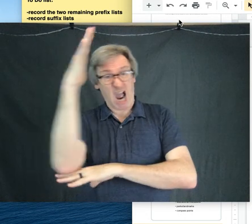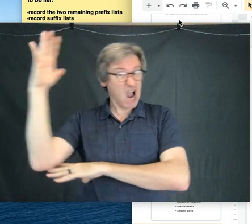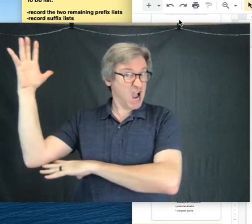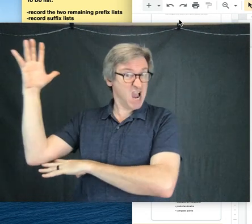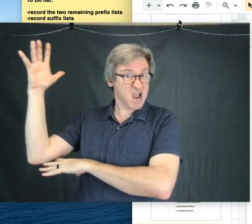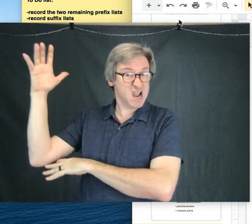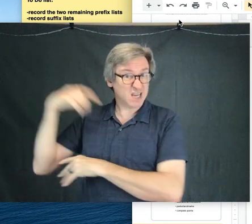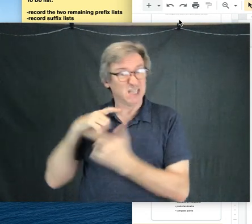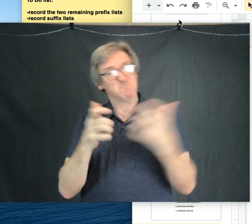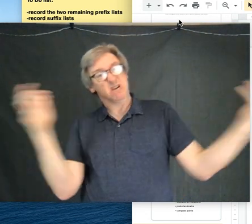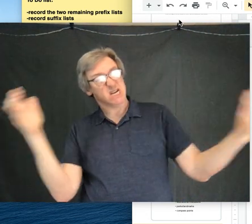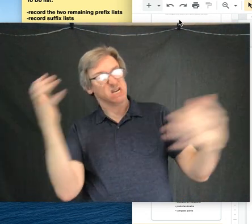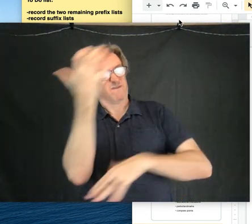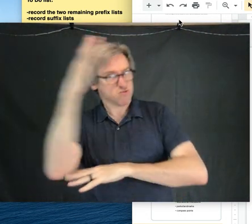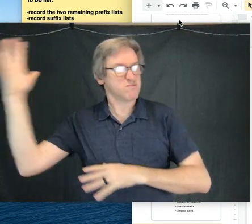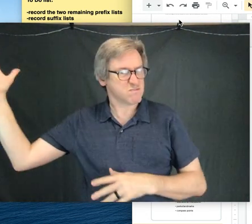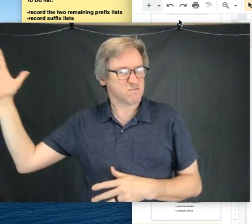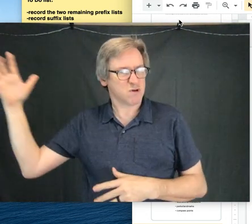big.